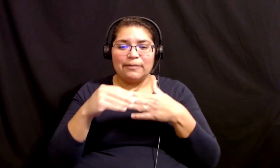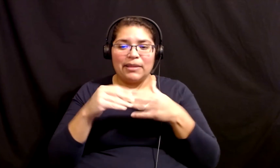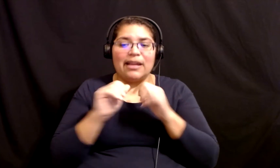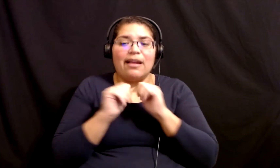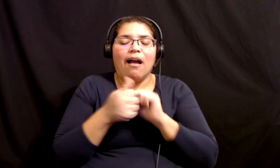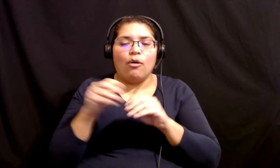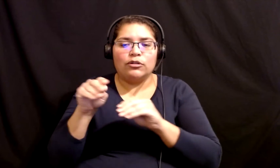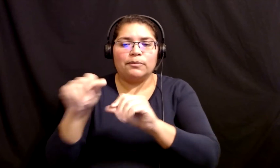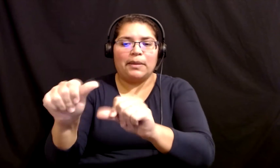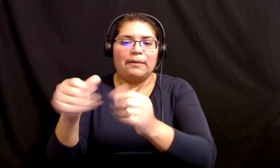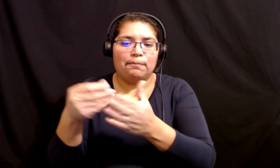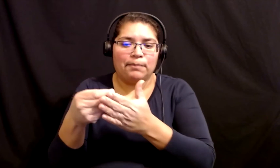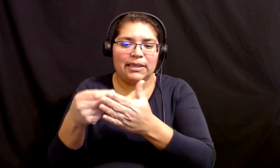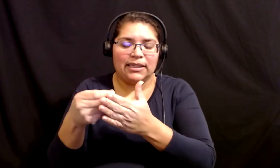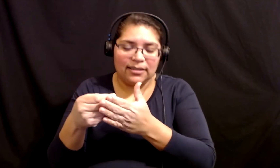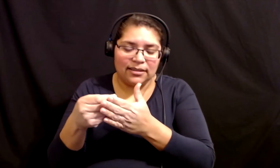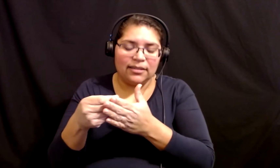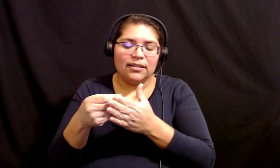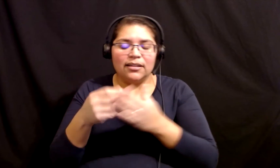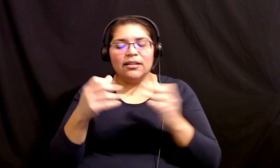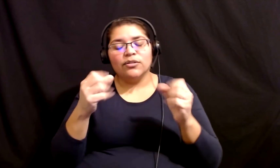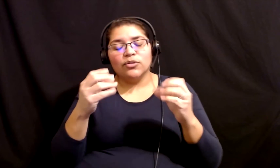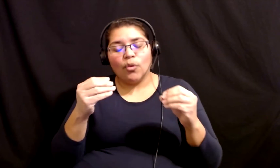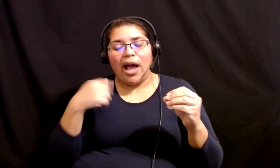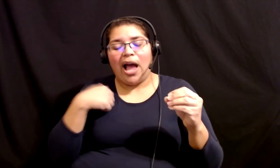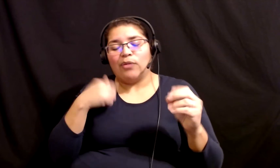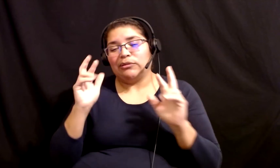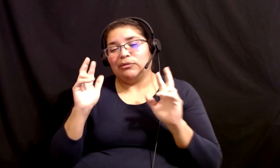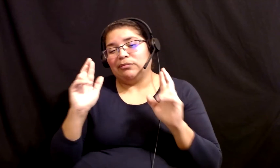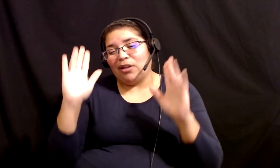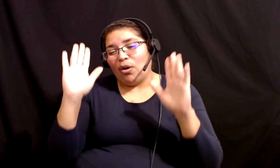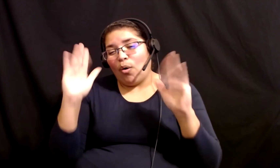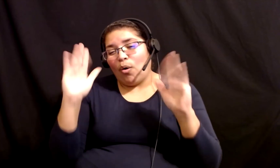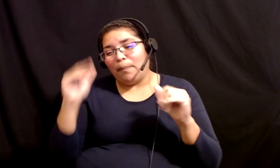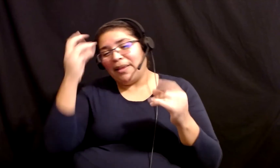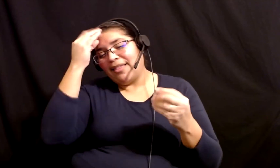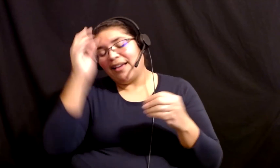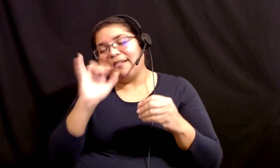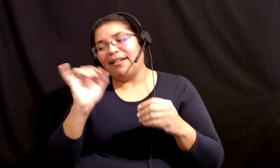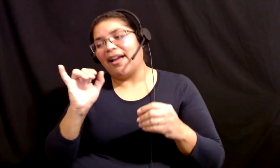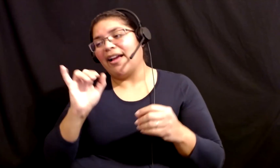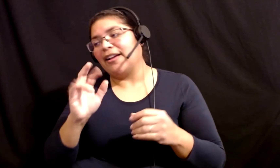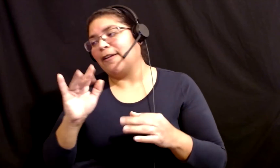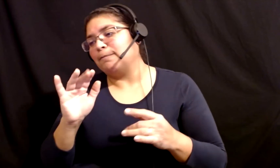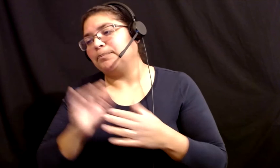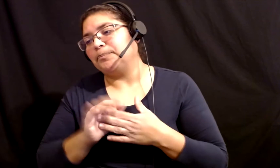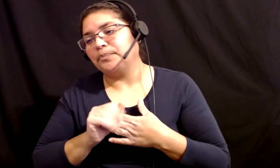money. And so I was hoping to think of it as just a